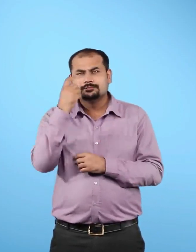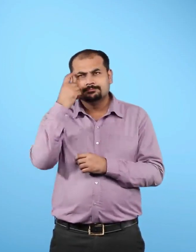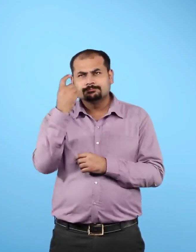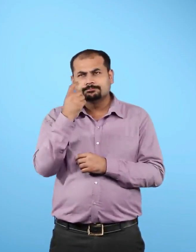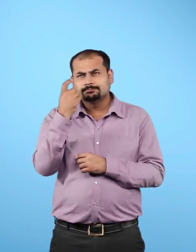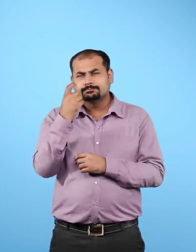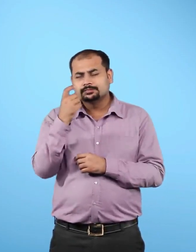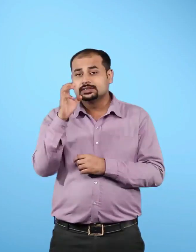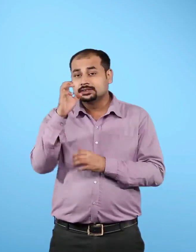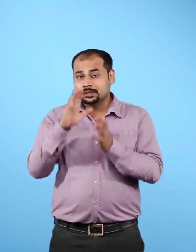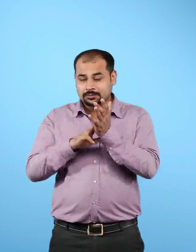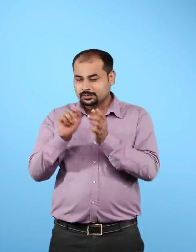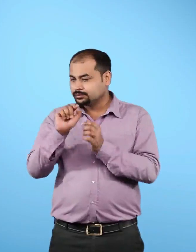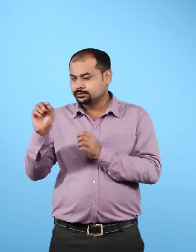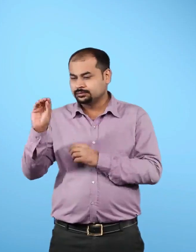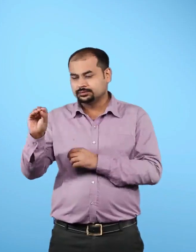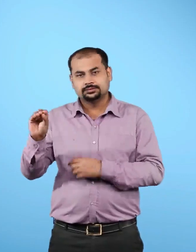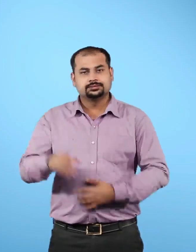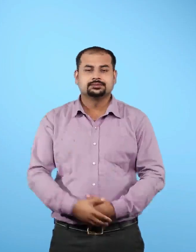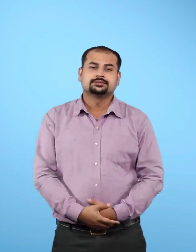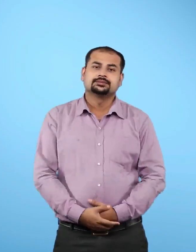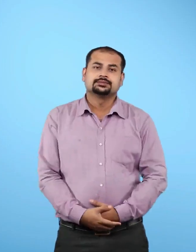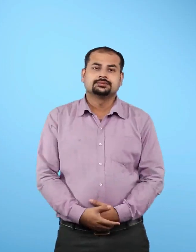Guess. Dash centimeters.